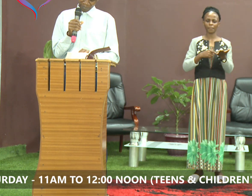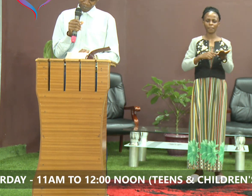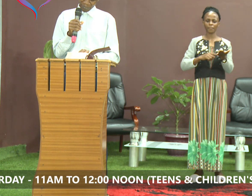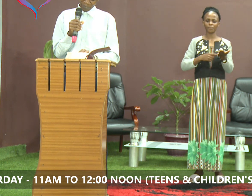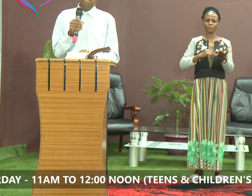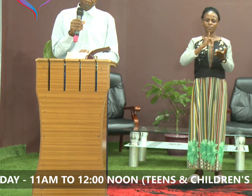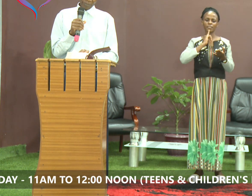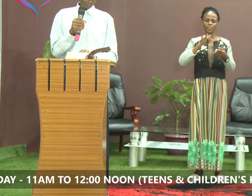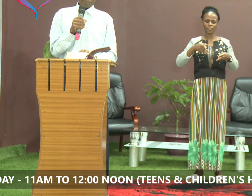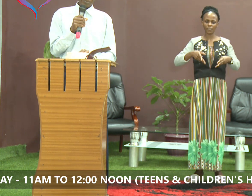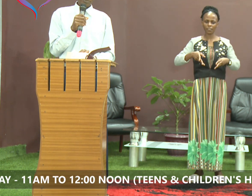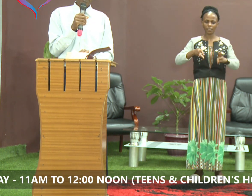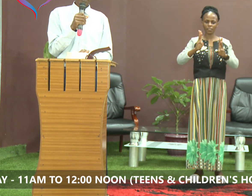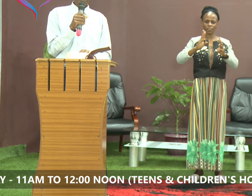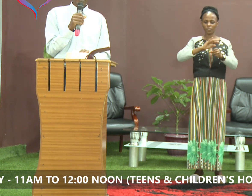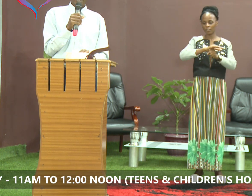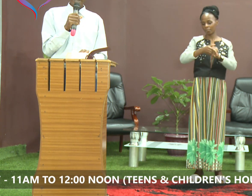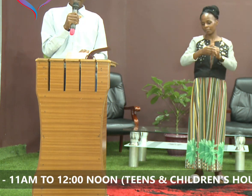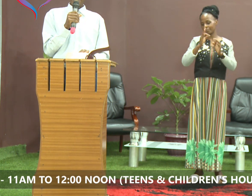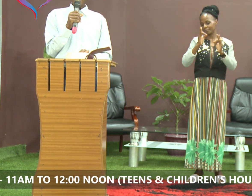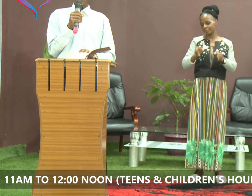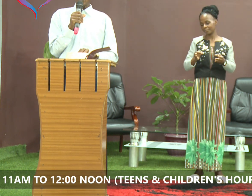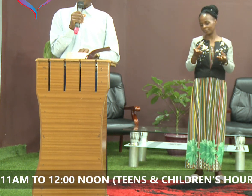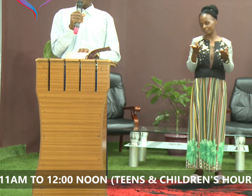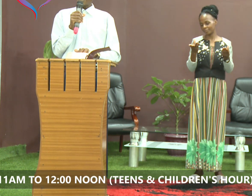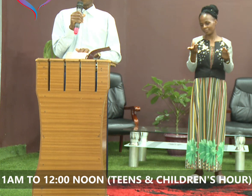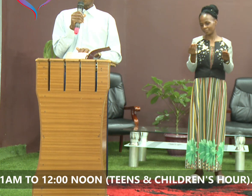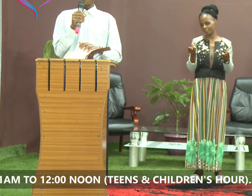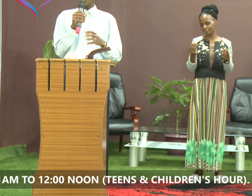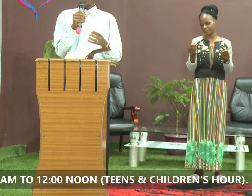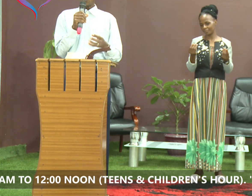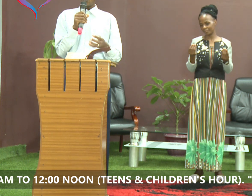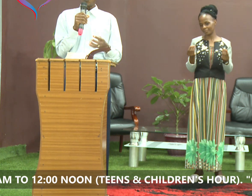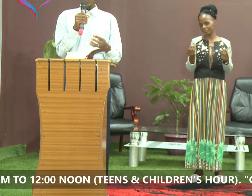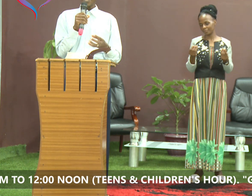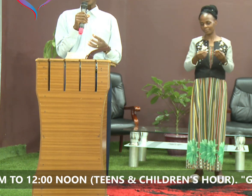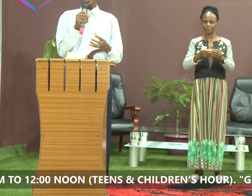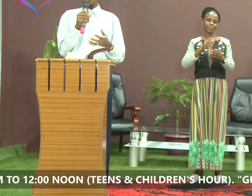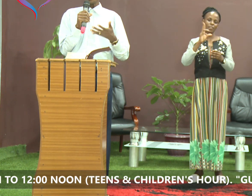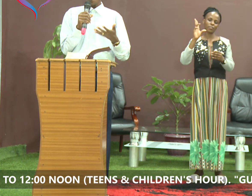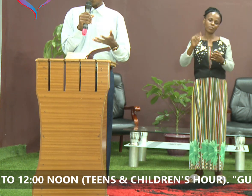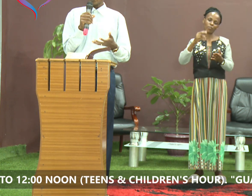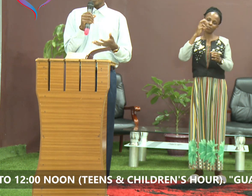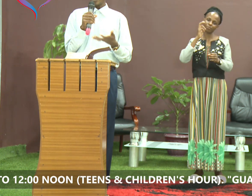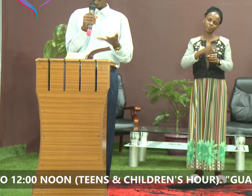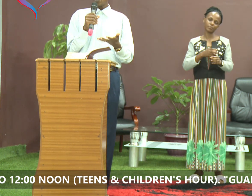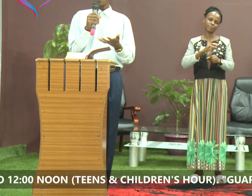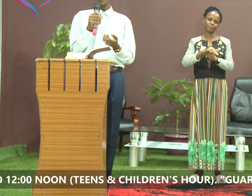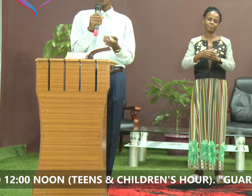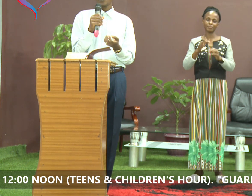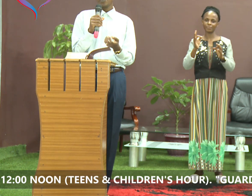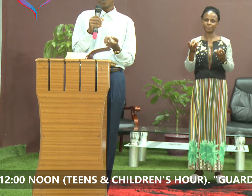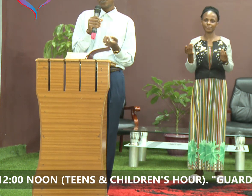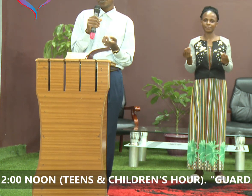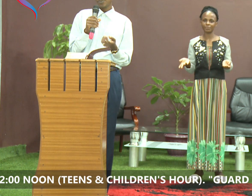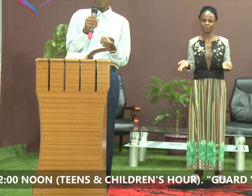a way of making things simpler. Technology engeri yakola bintu mu ngeri enyanguko enyangu.